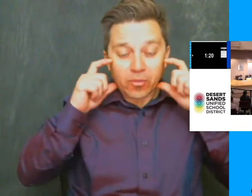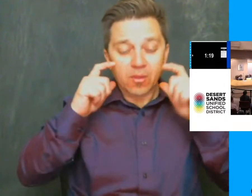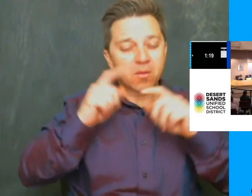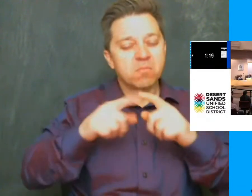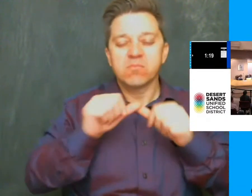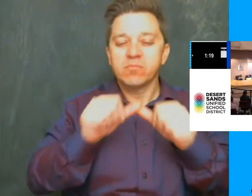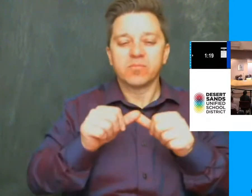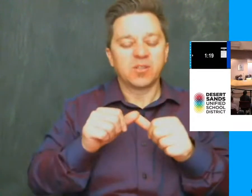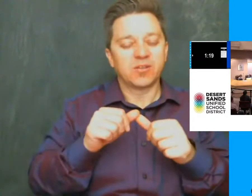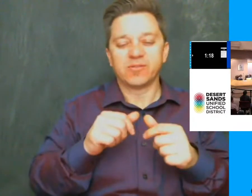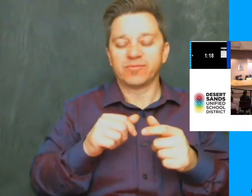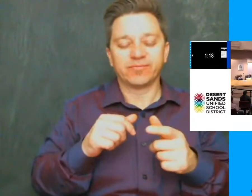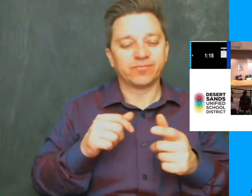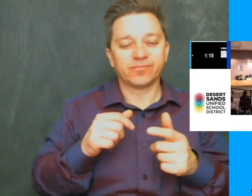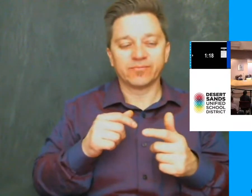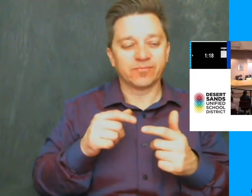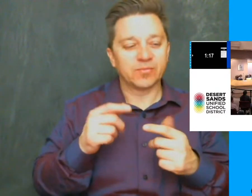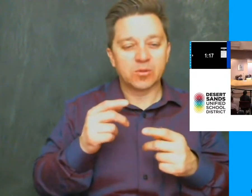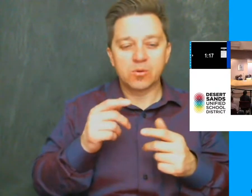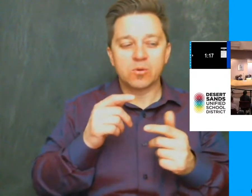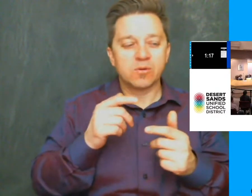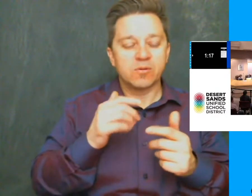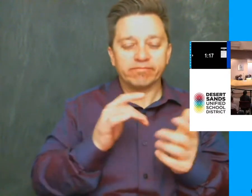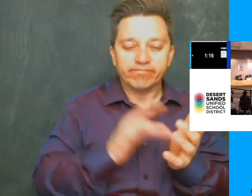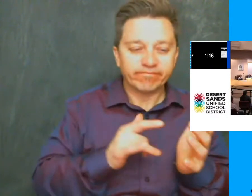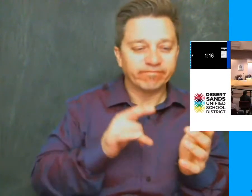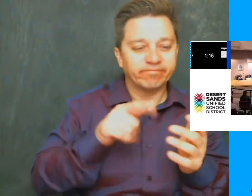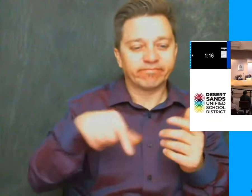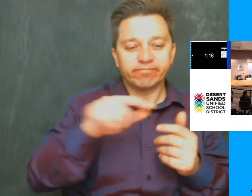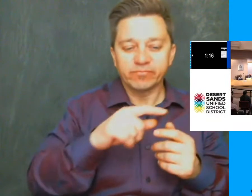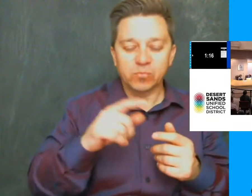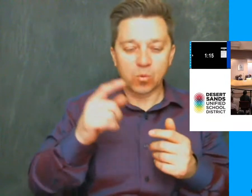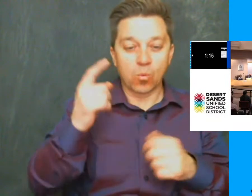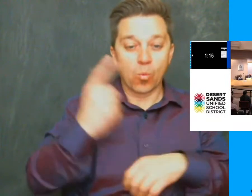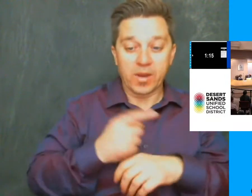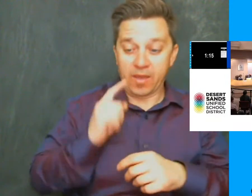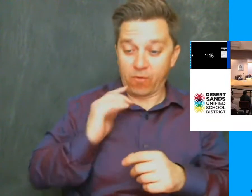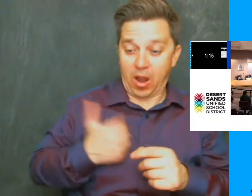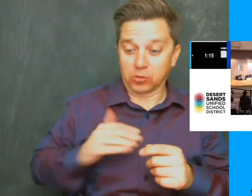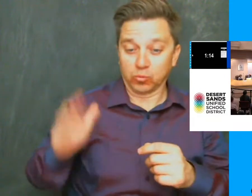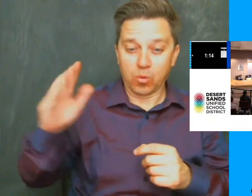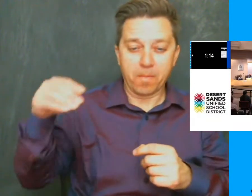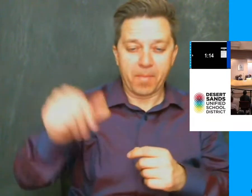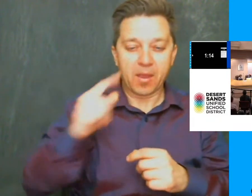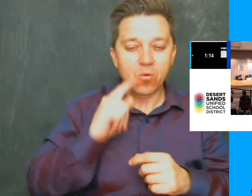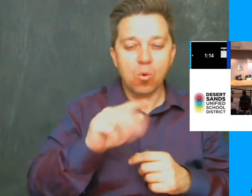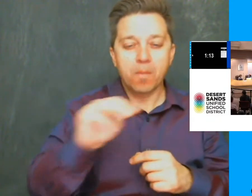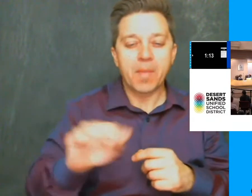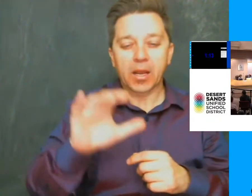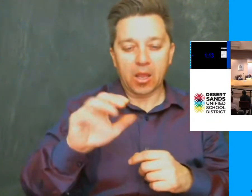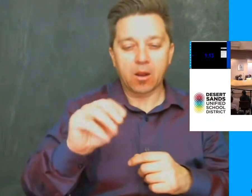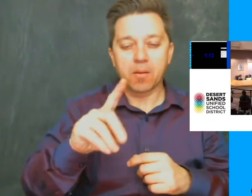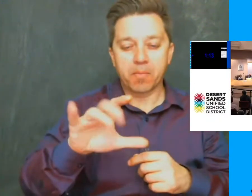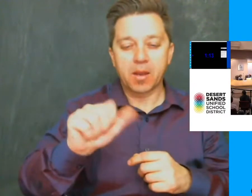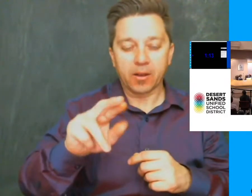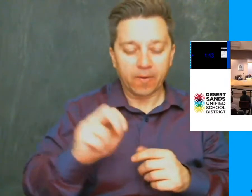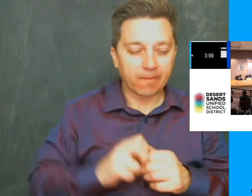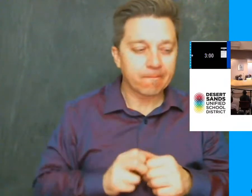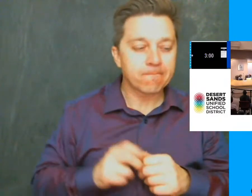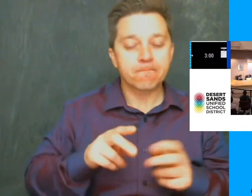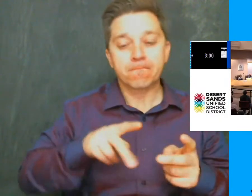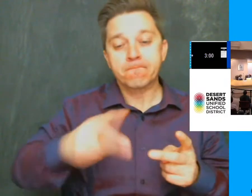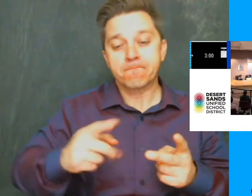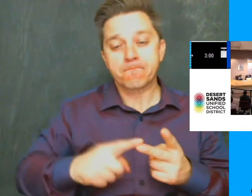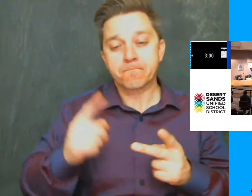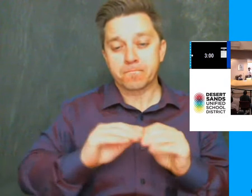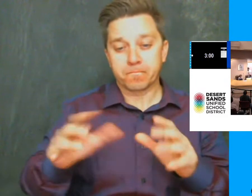our children, who one day will be paying your Medicare. The second one is from Ashton Davis. It was clear from